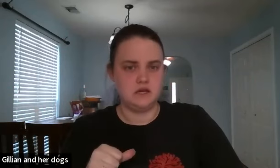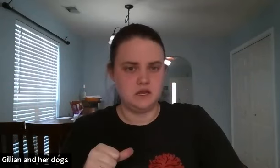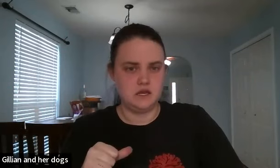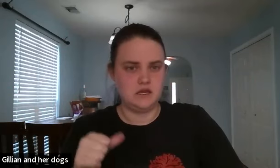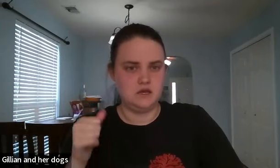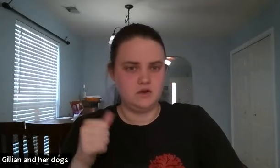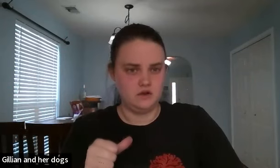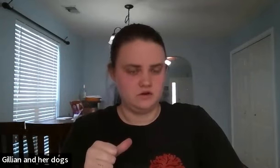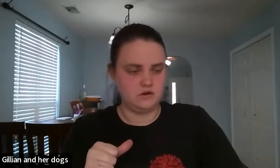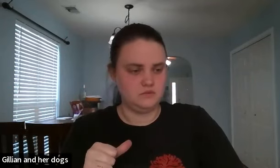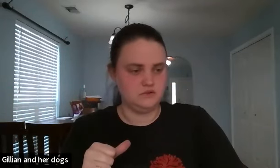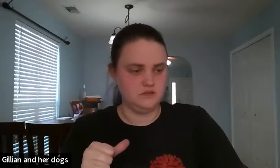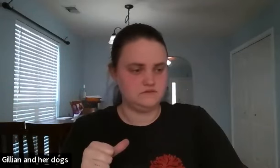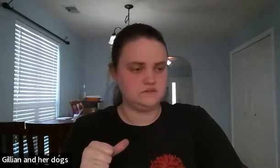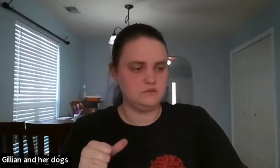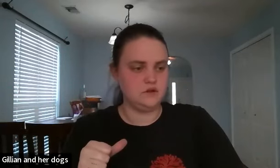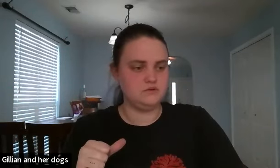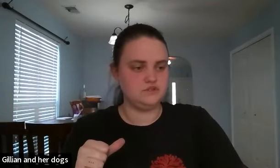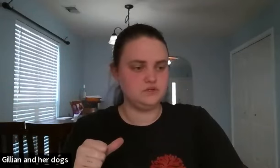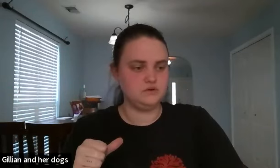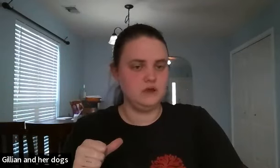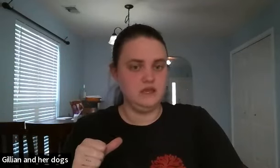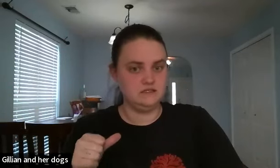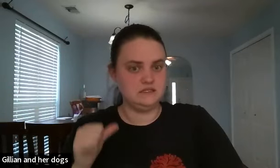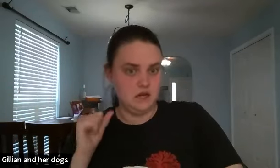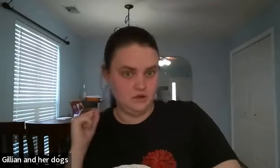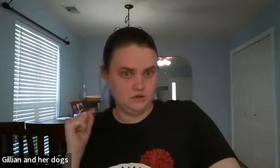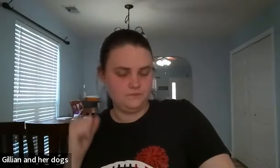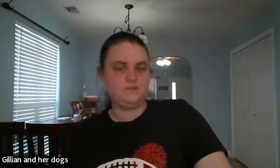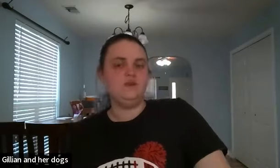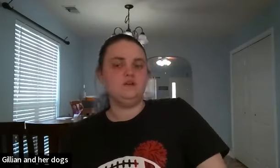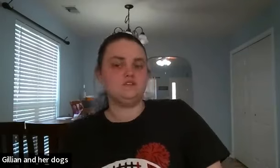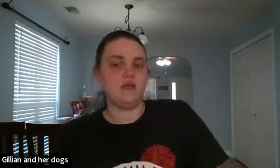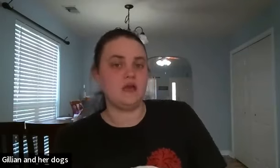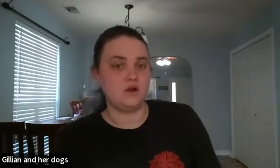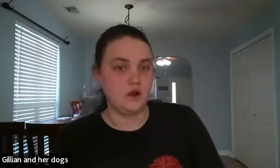son and daughter, I believe. So we'll go to aunt and uncle. So we had our